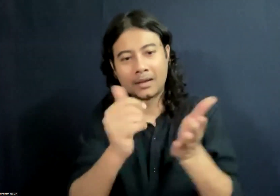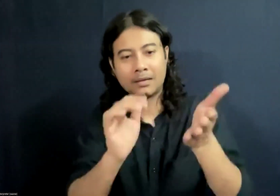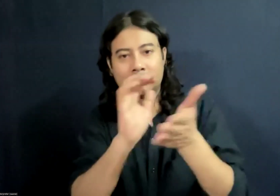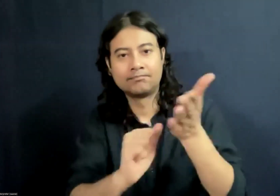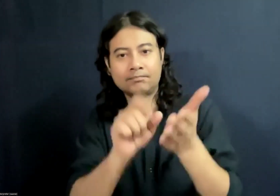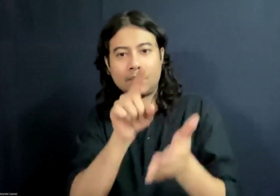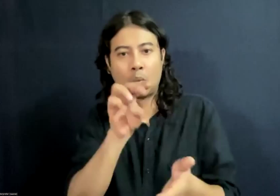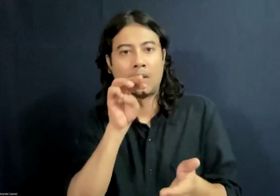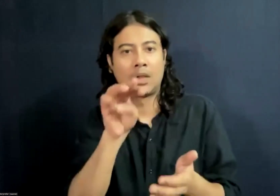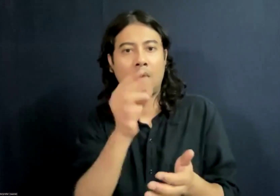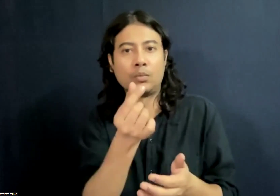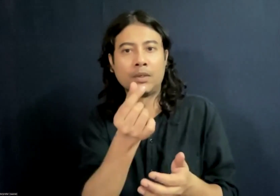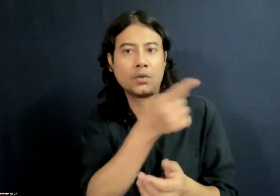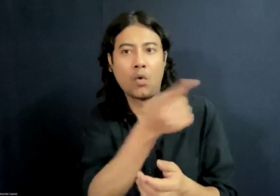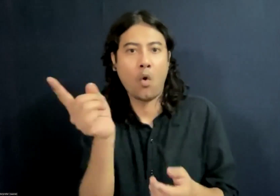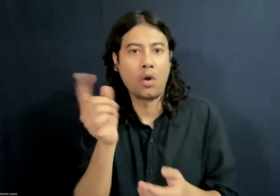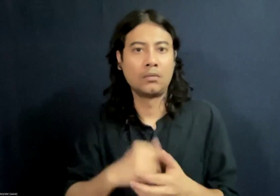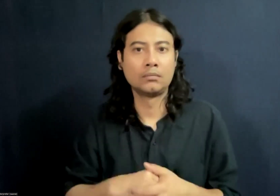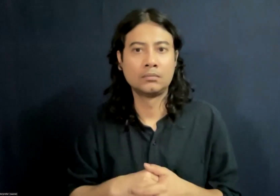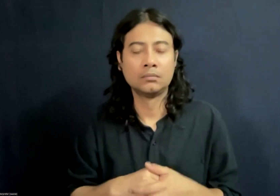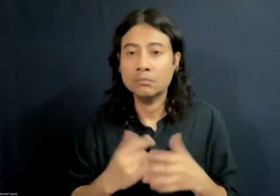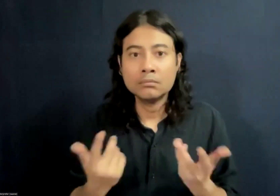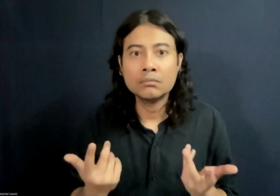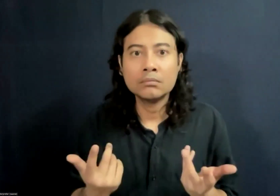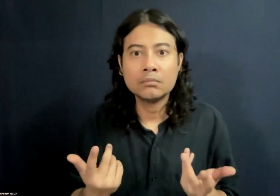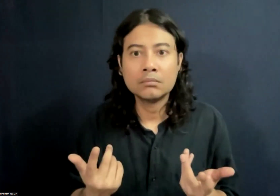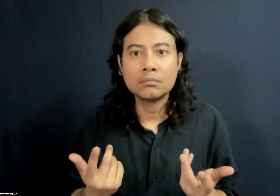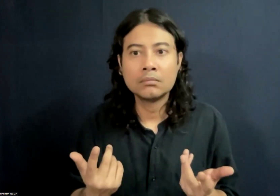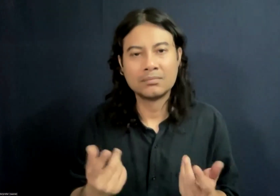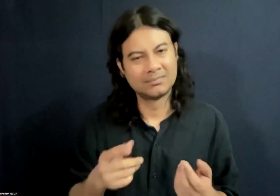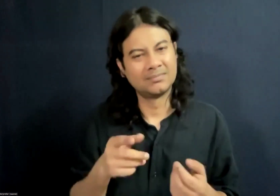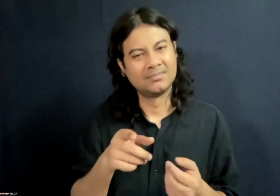Okay, so that category is also mode of